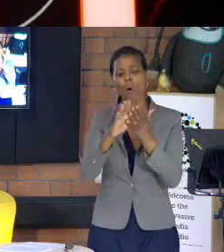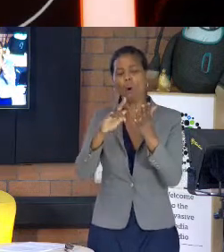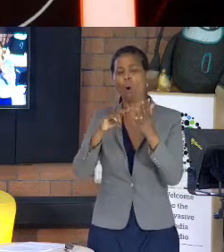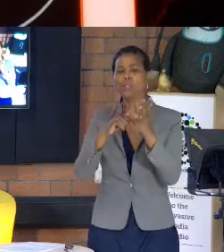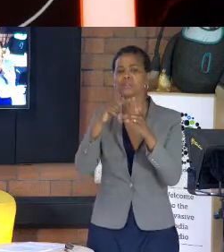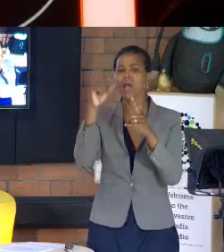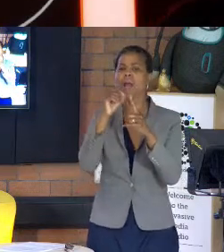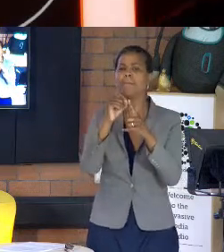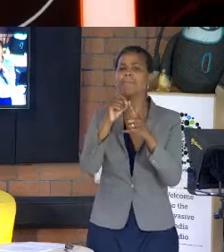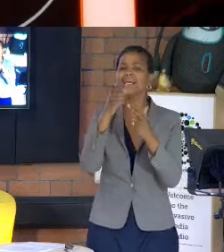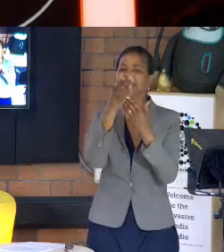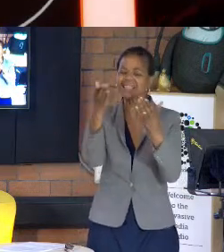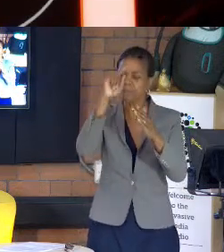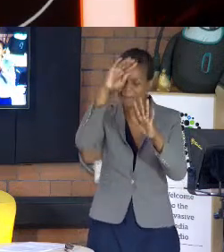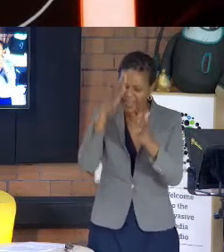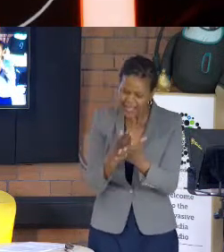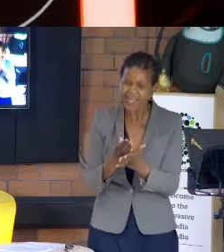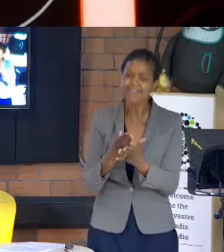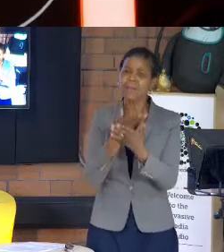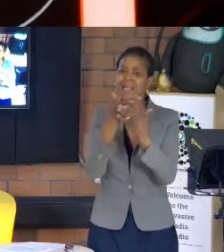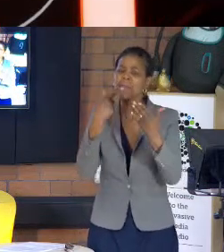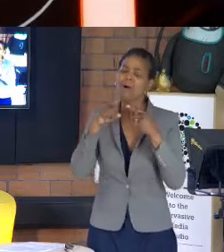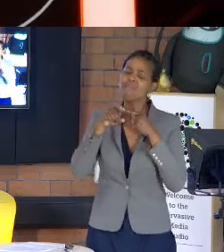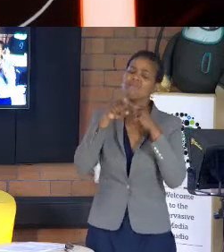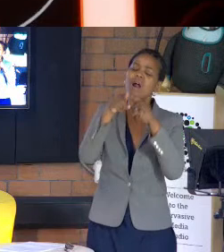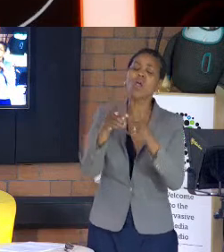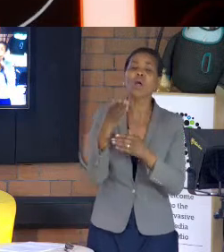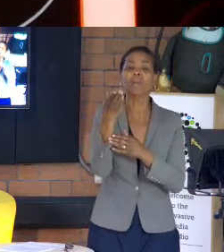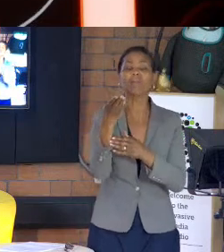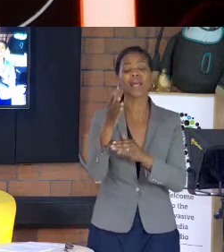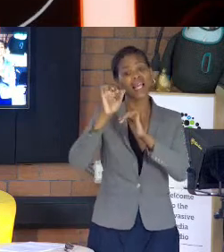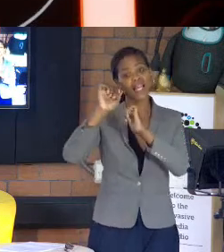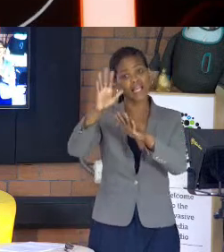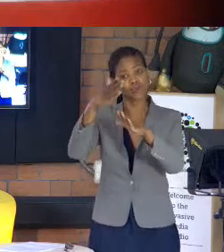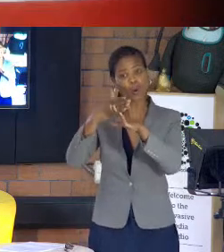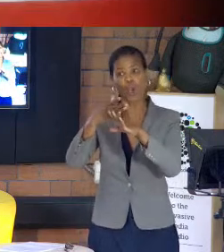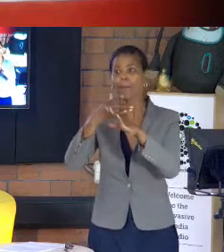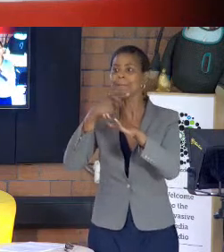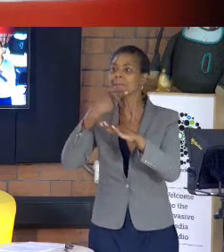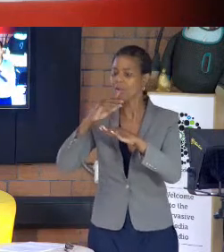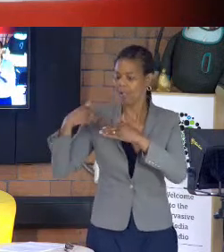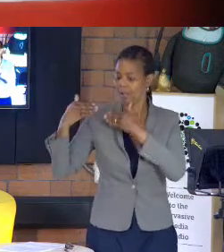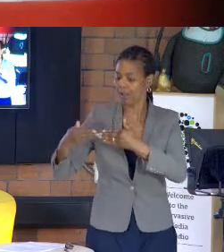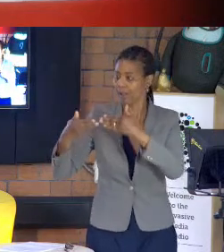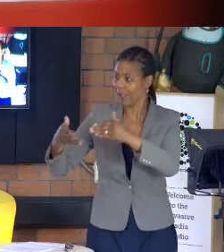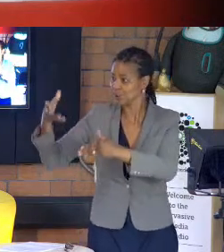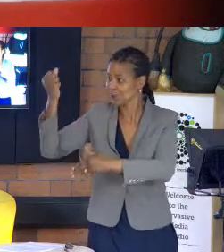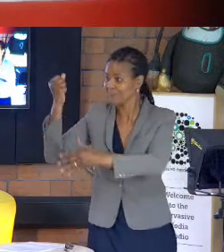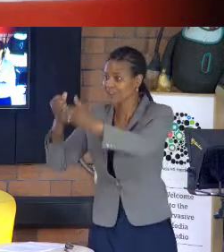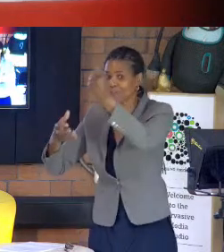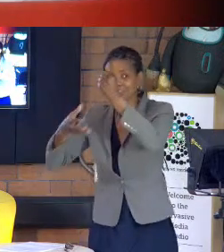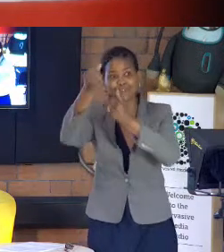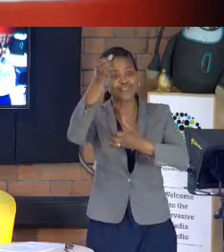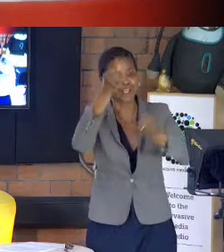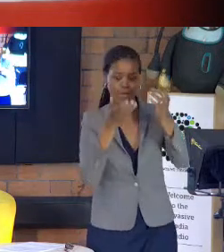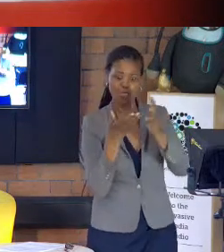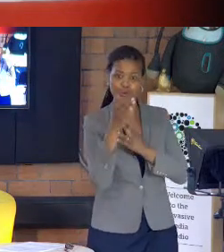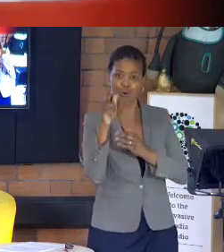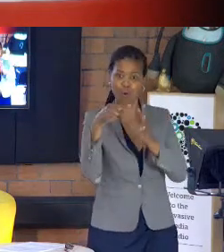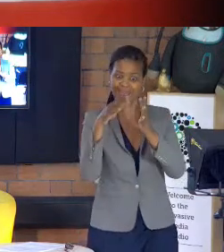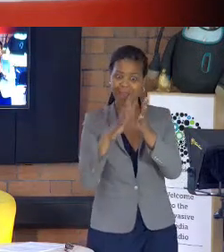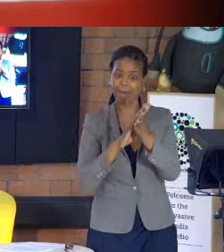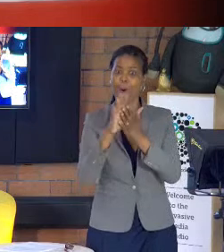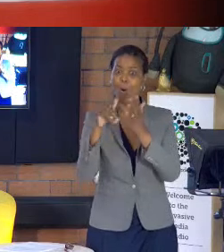this understanding of Imhotep's work, much they too achieved. The early Christians worshipped Imhotep